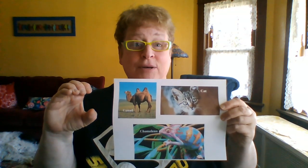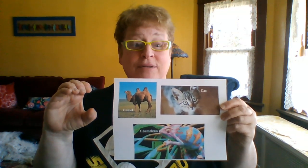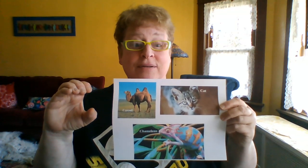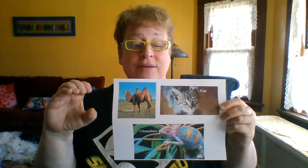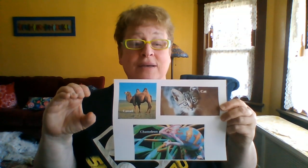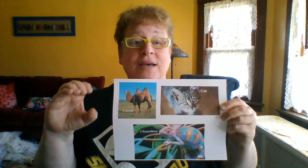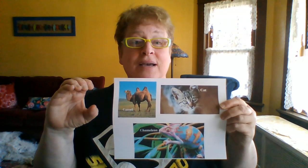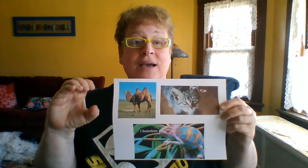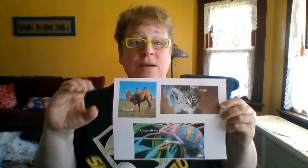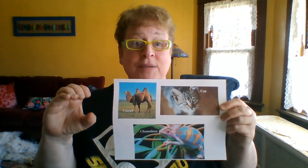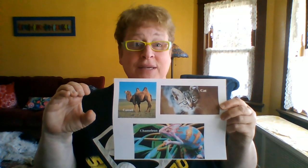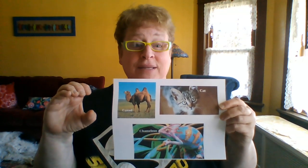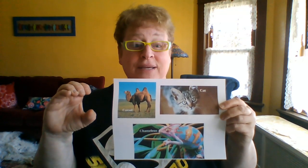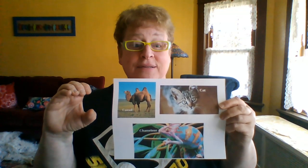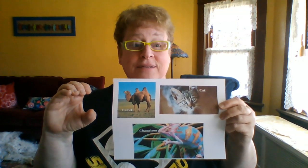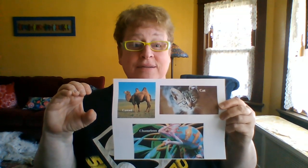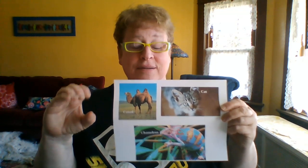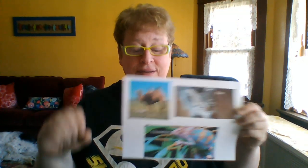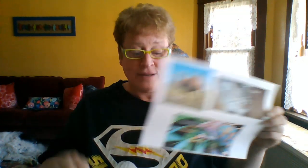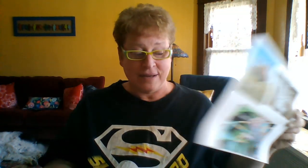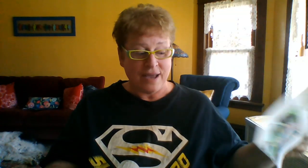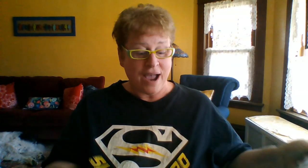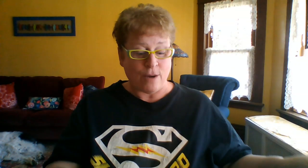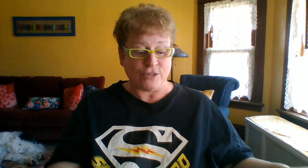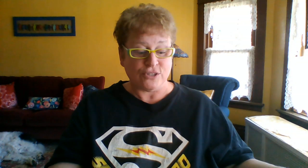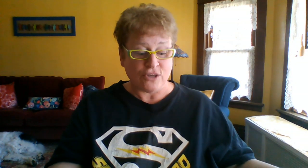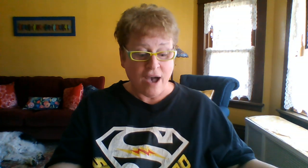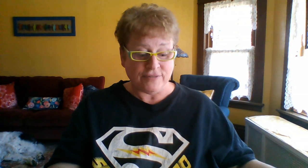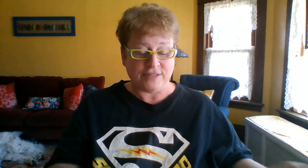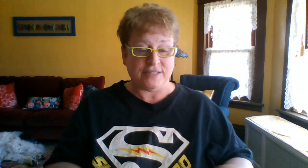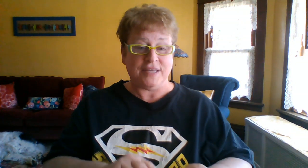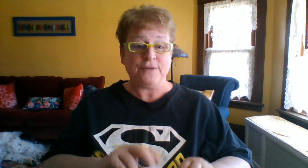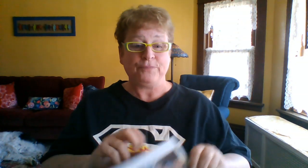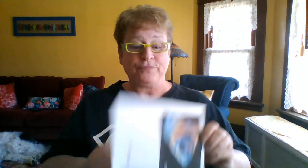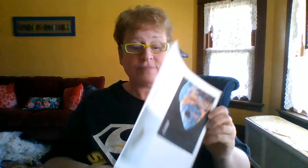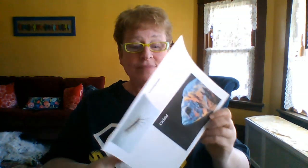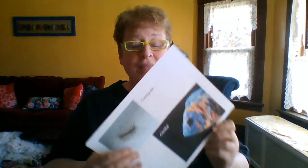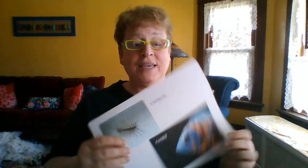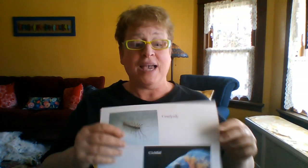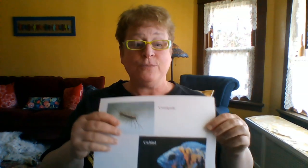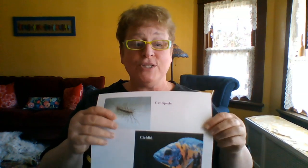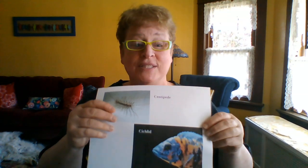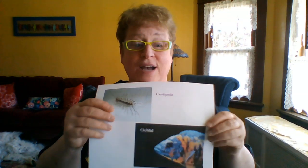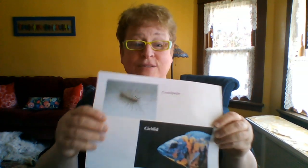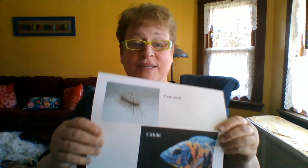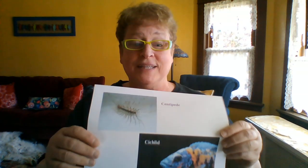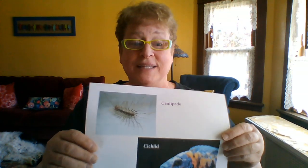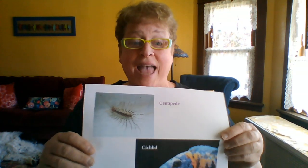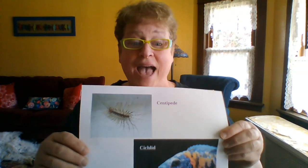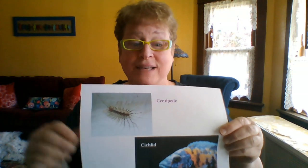camel, chameleon. Our soft C, again, which sounds like an